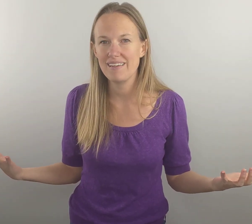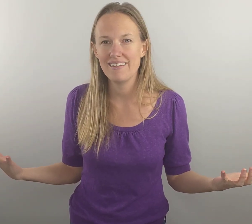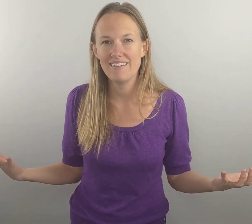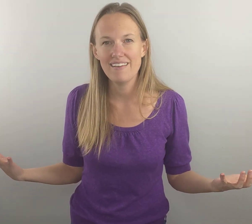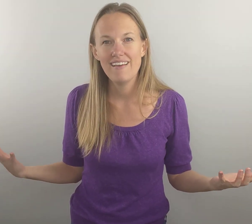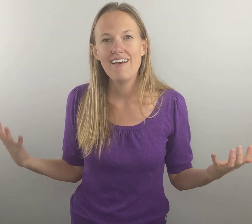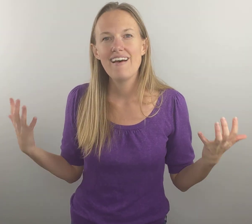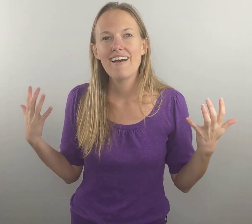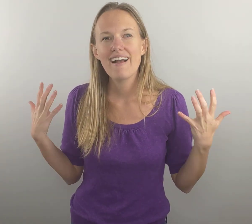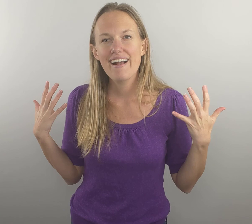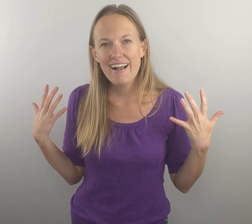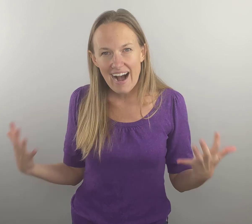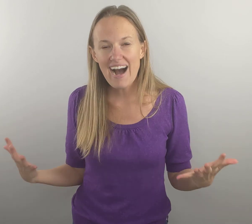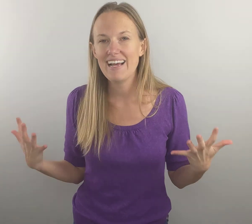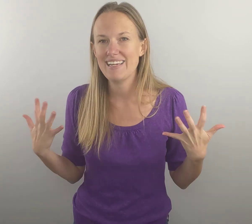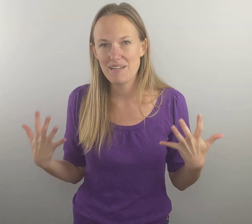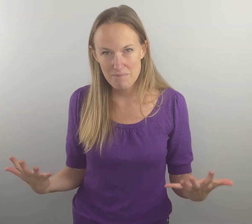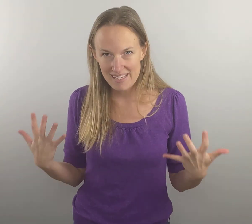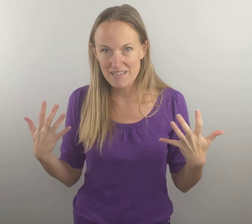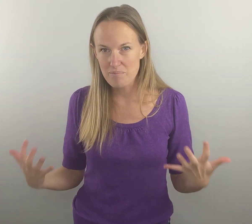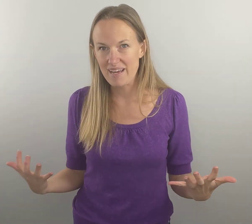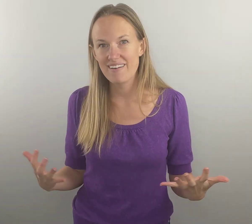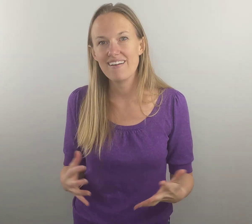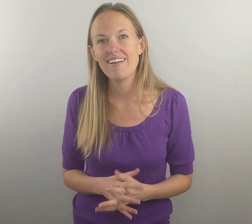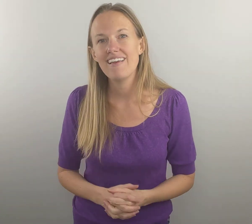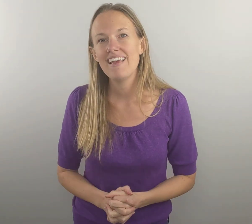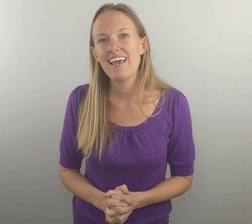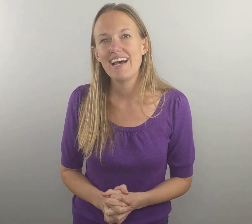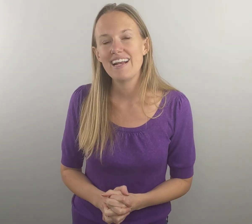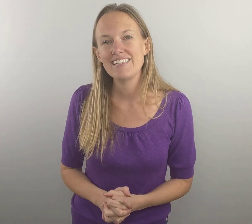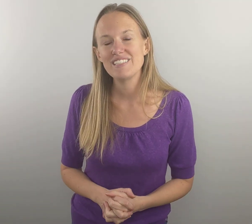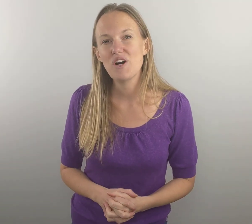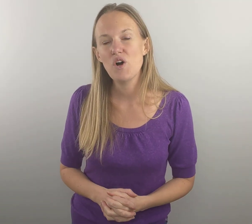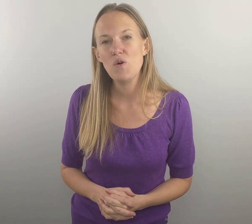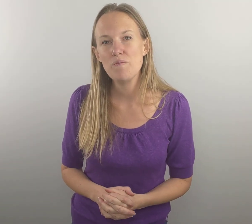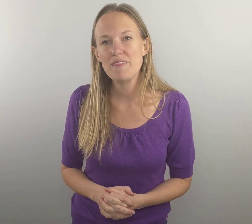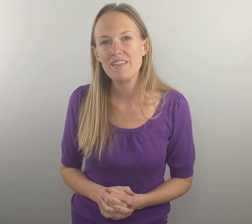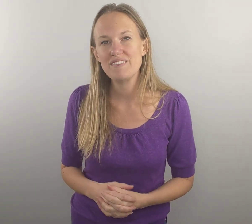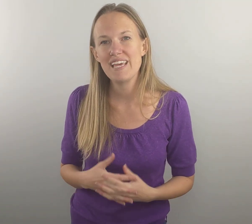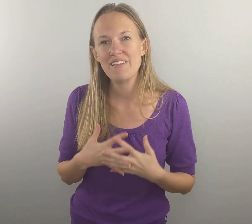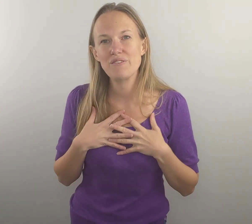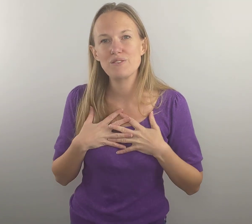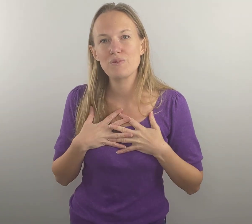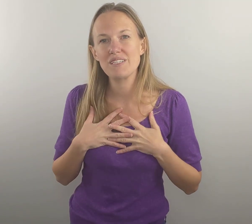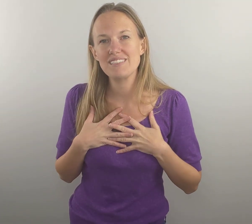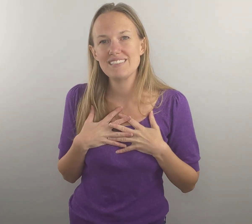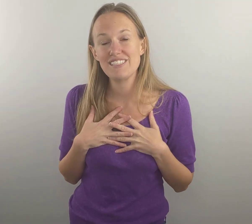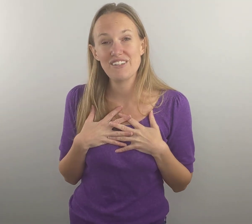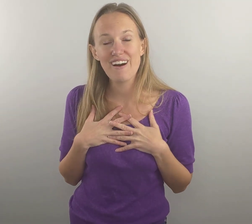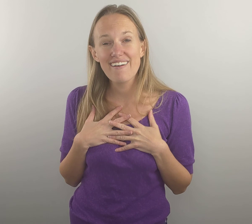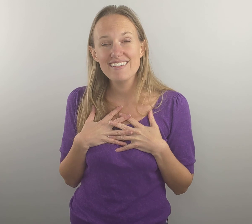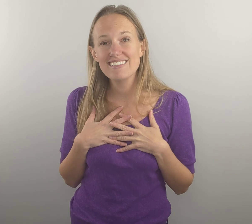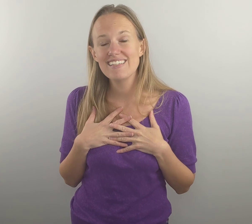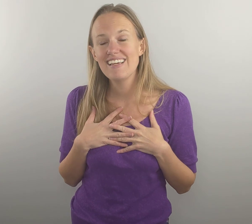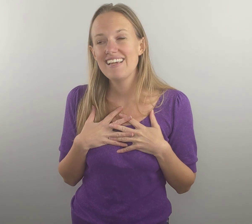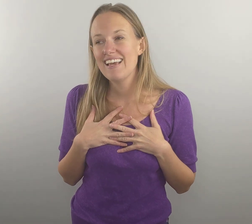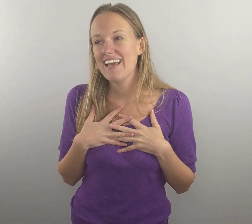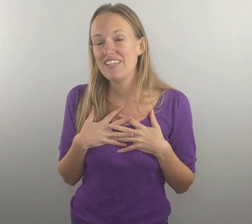in, God can make it better. And I just hope that you take those words to your heart and you